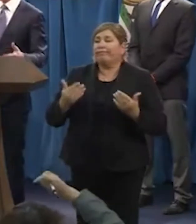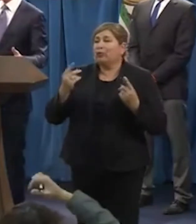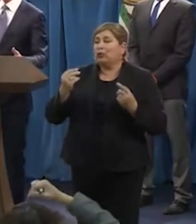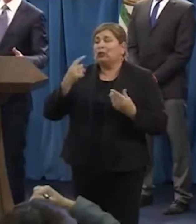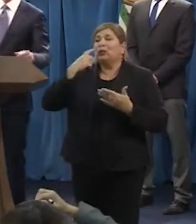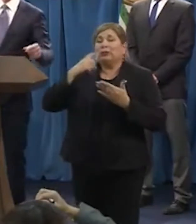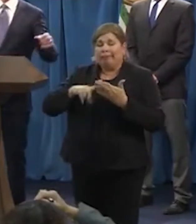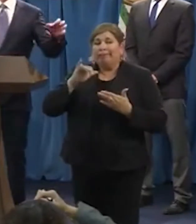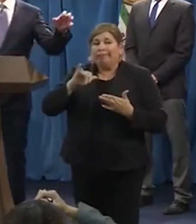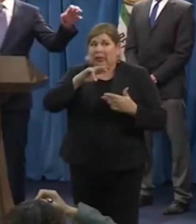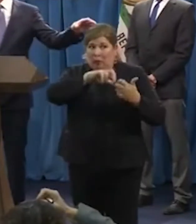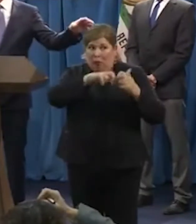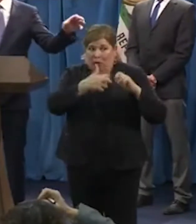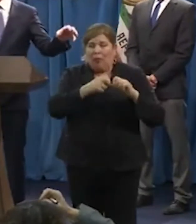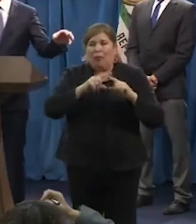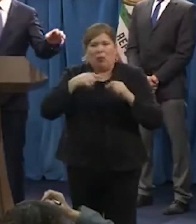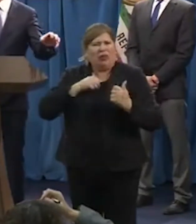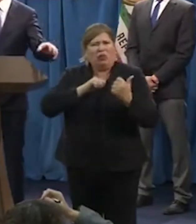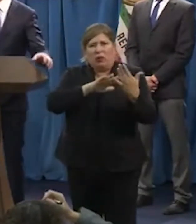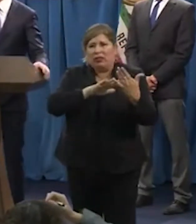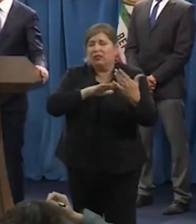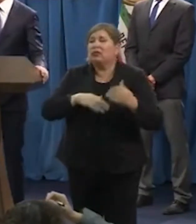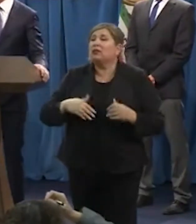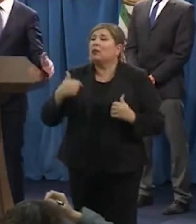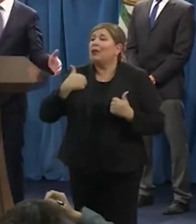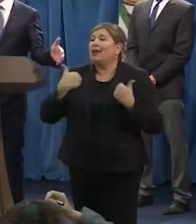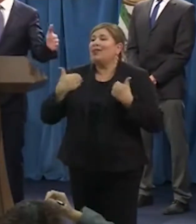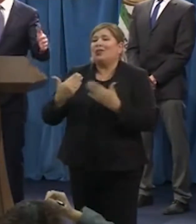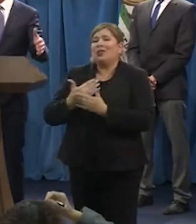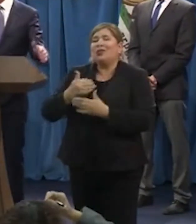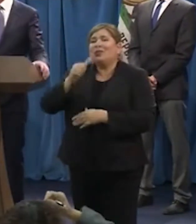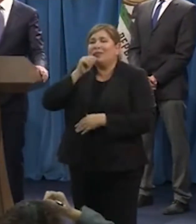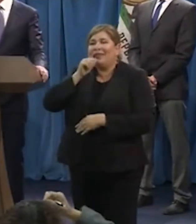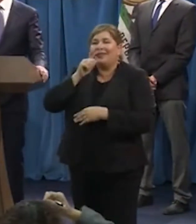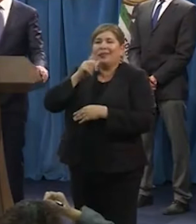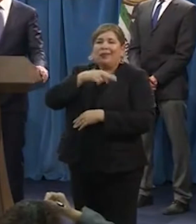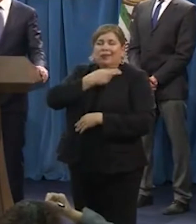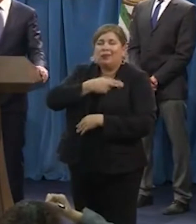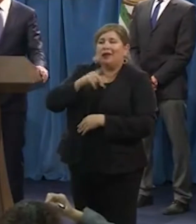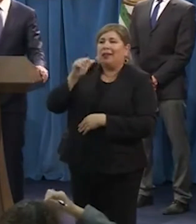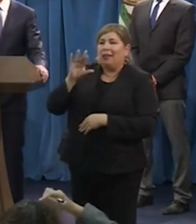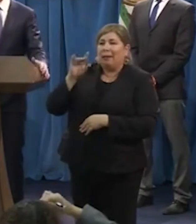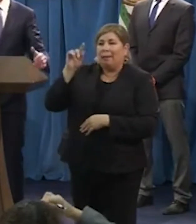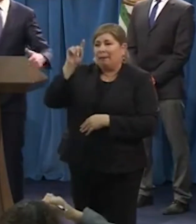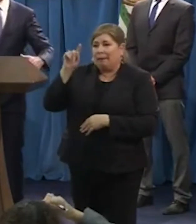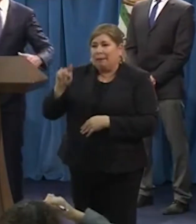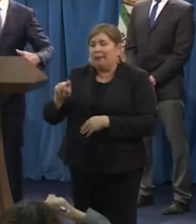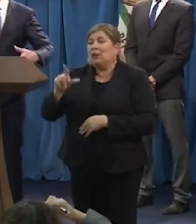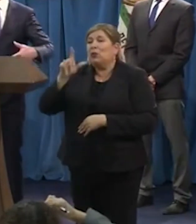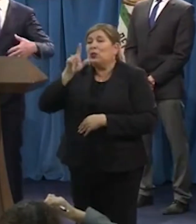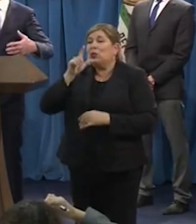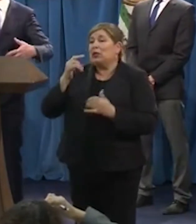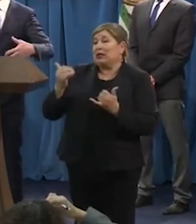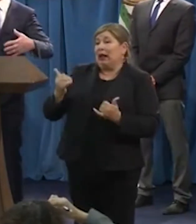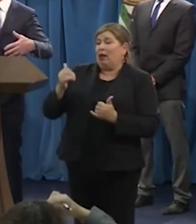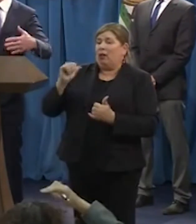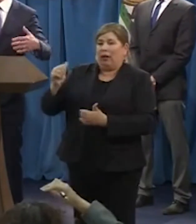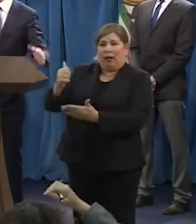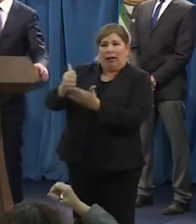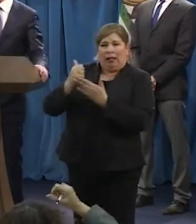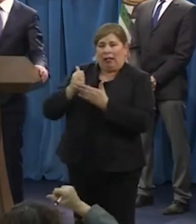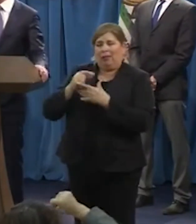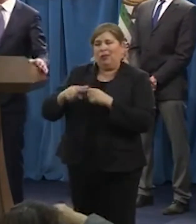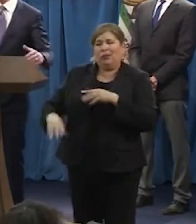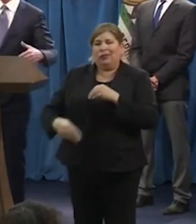we're addressing it. And we have these new commercial labs, private hospitals, and others that are now helping